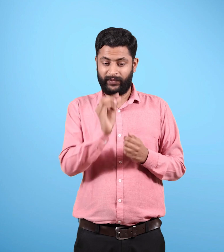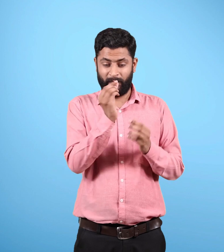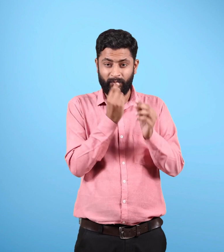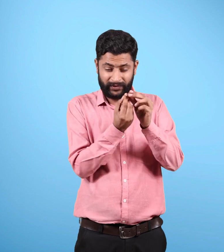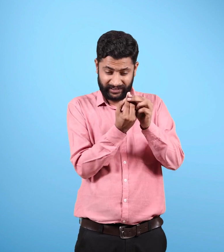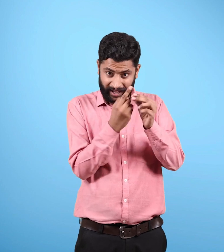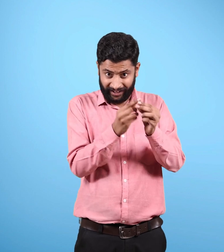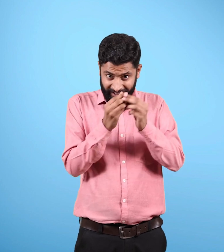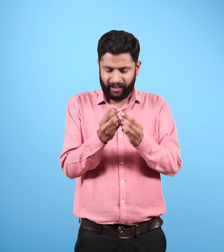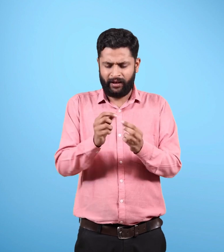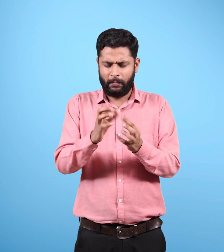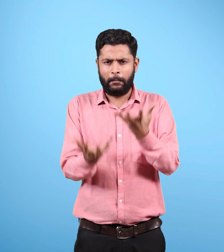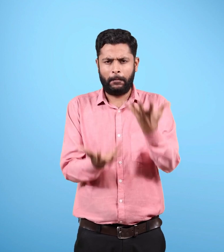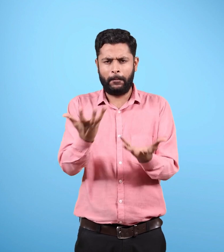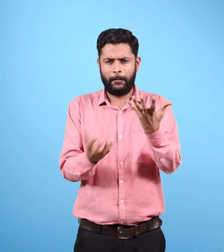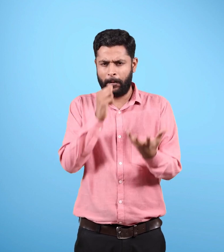They can also be boiled.